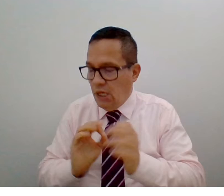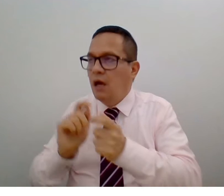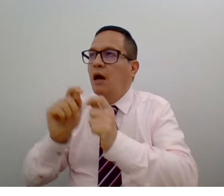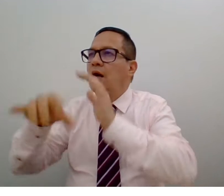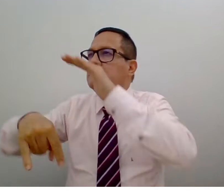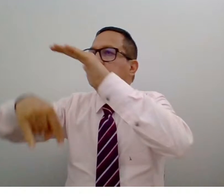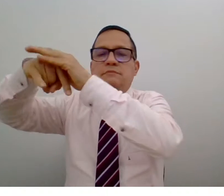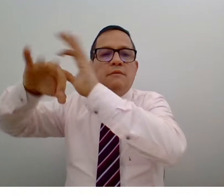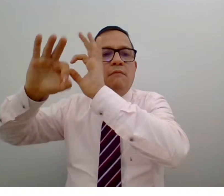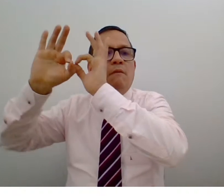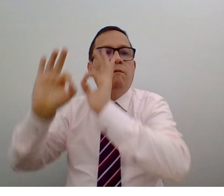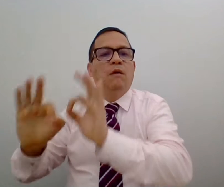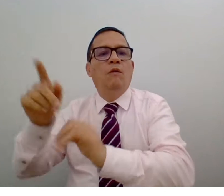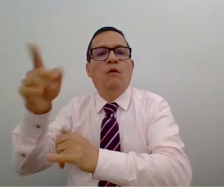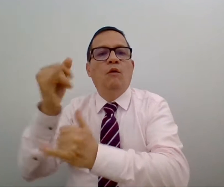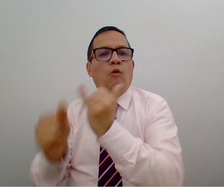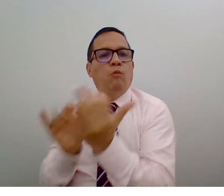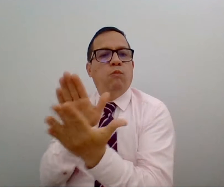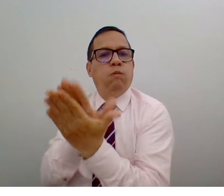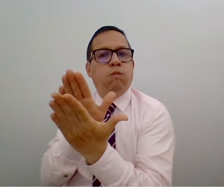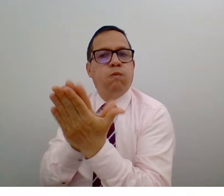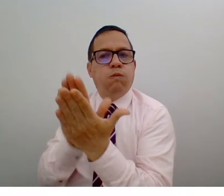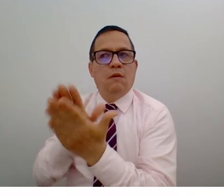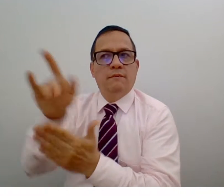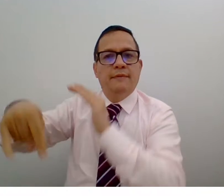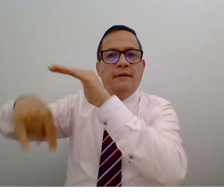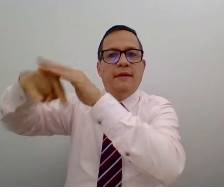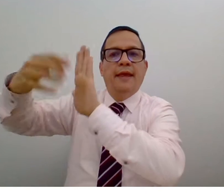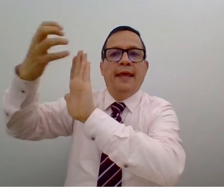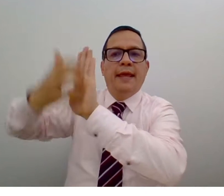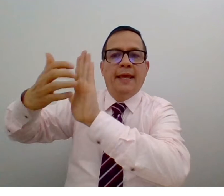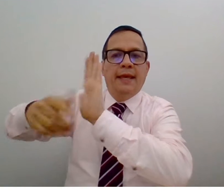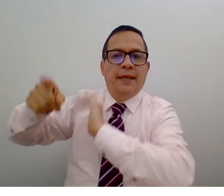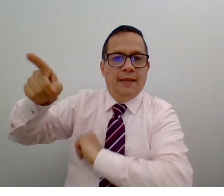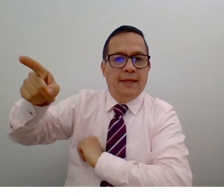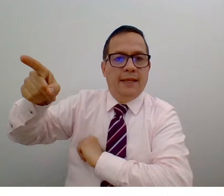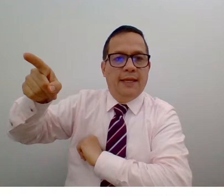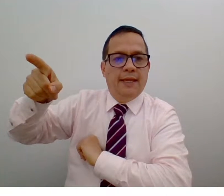submit your final document to the evaluation environment.